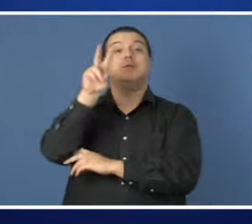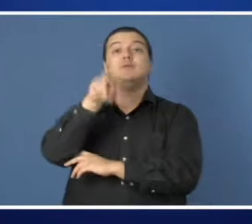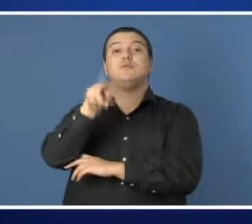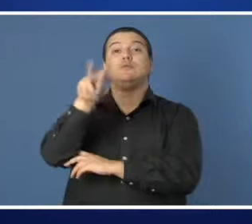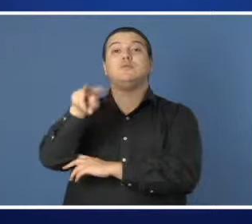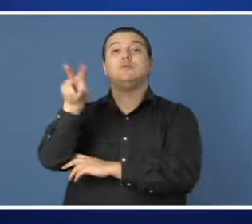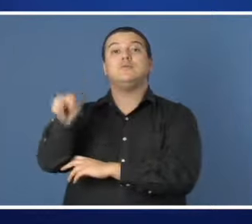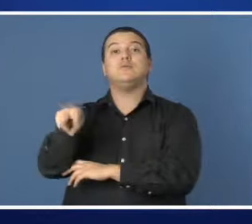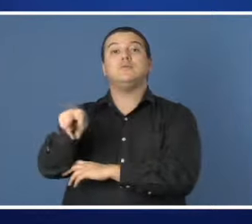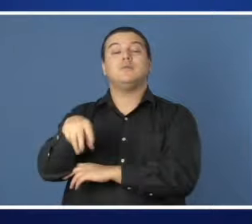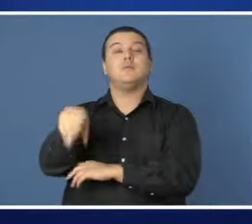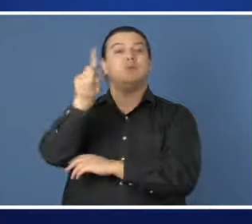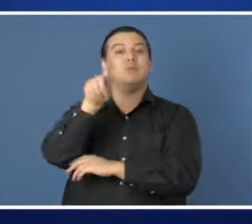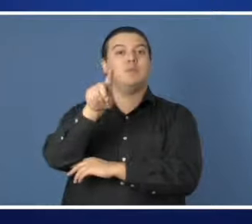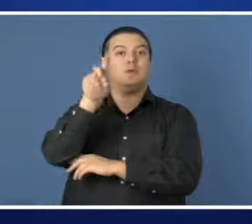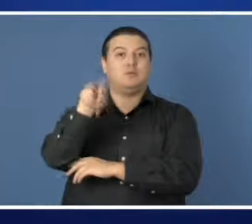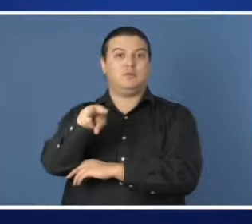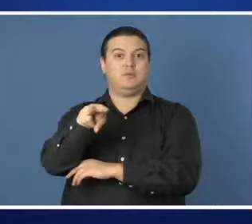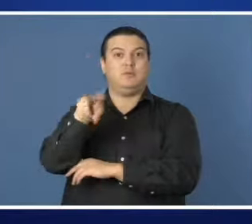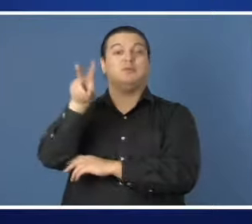1-800-222-1222.